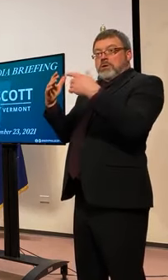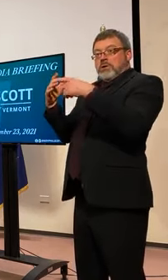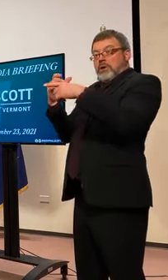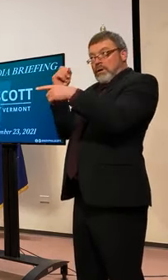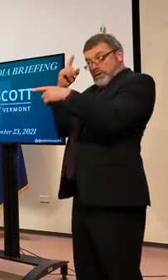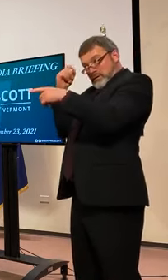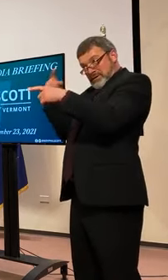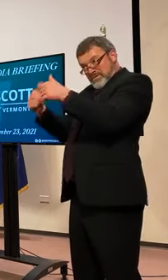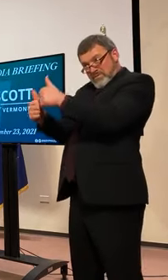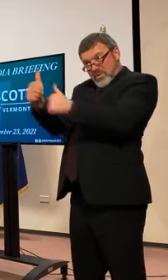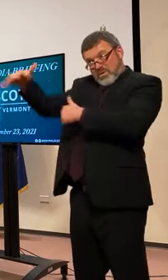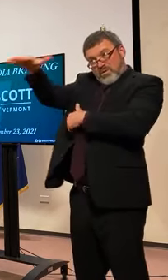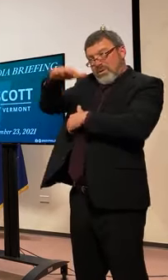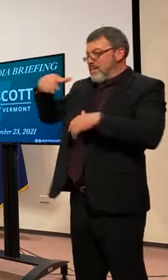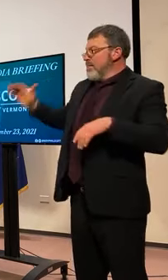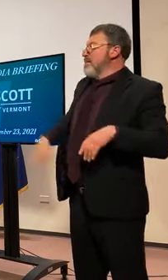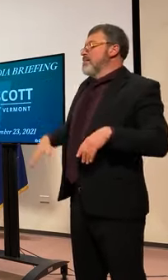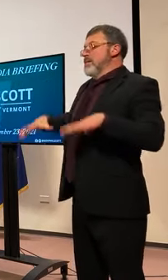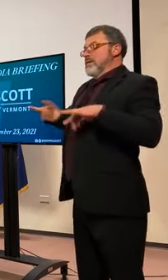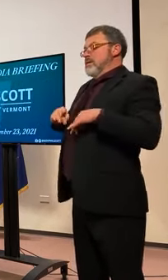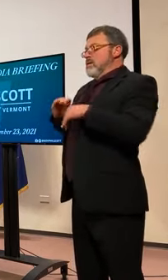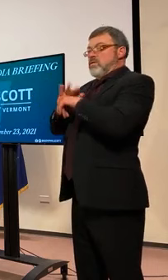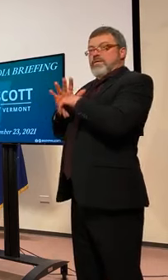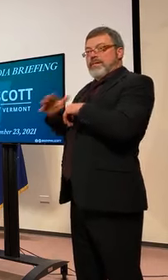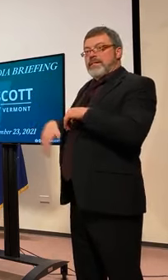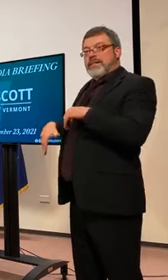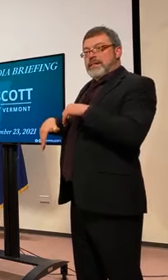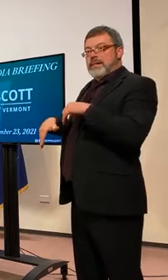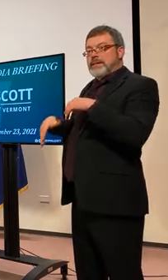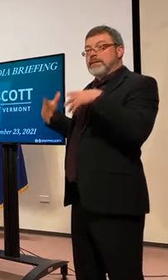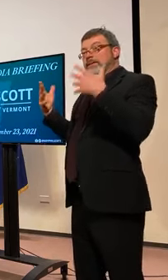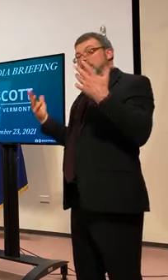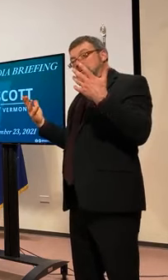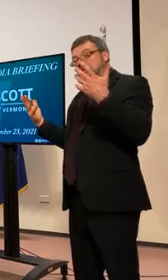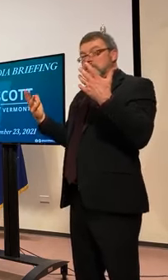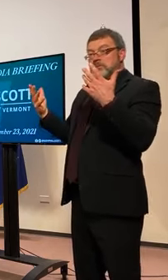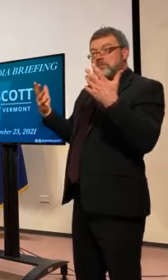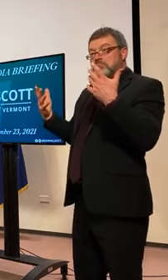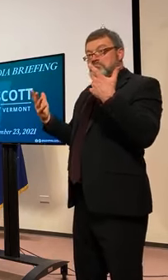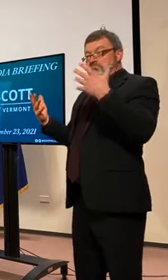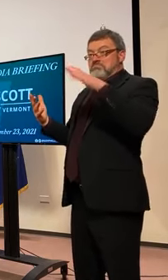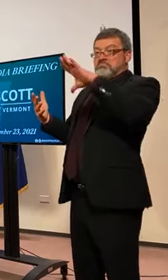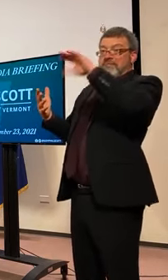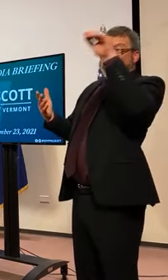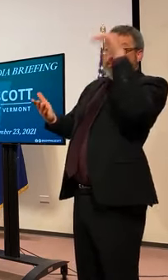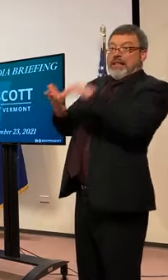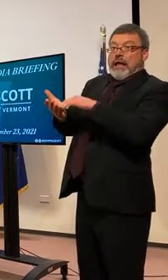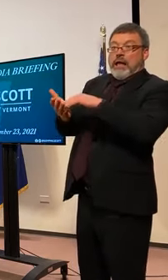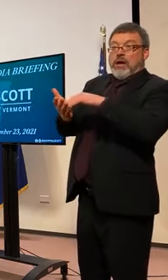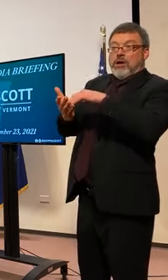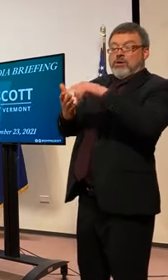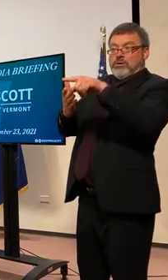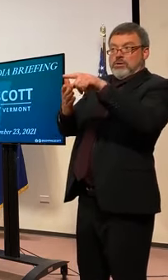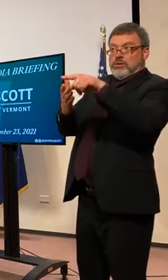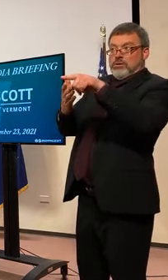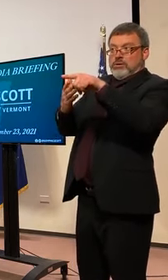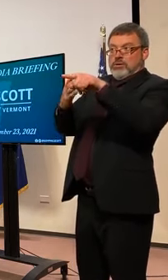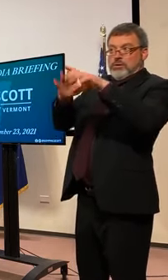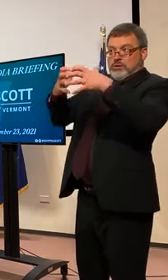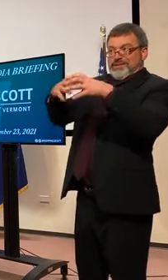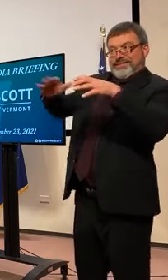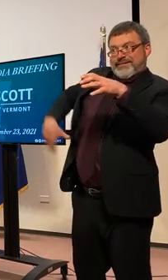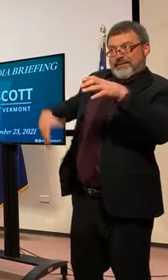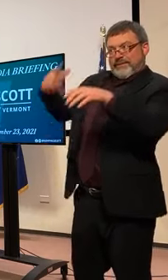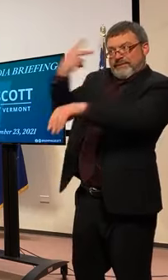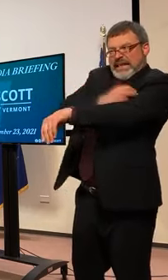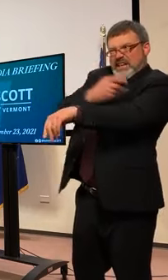that they were aware of. We have 50,000 unvaccinated adults, and we have